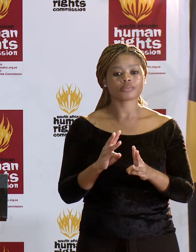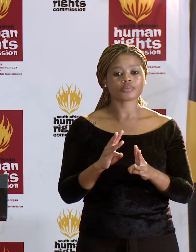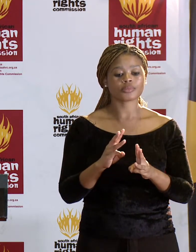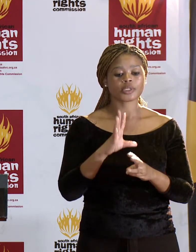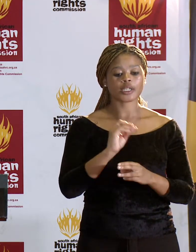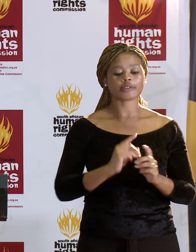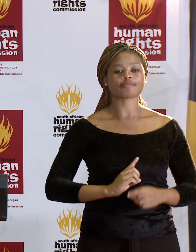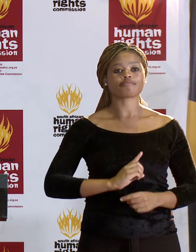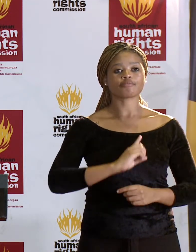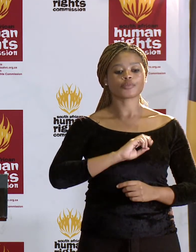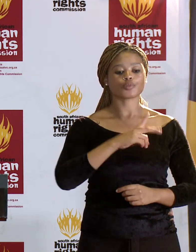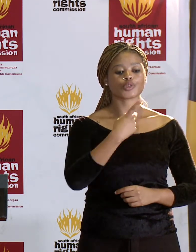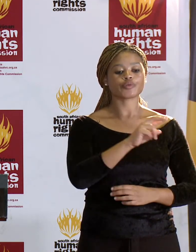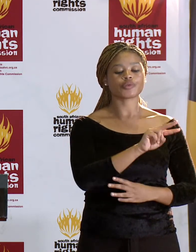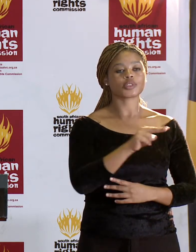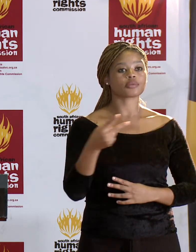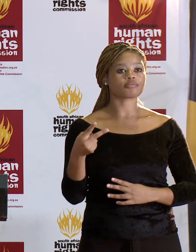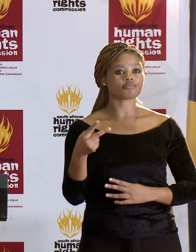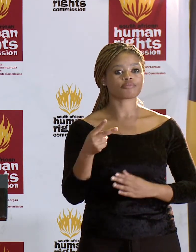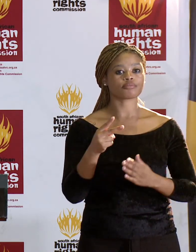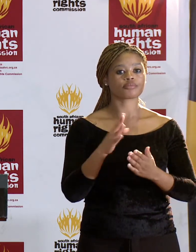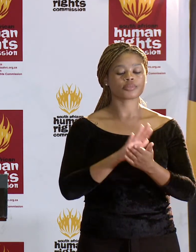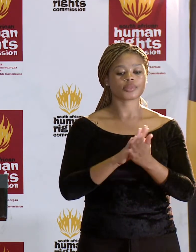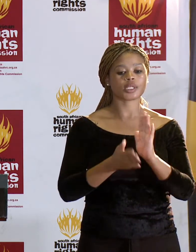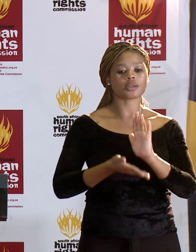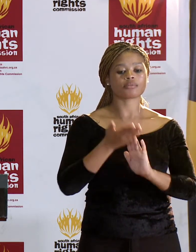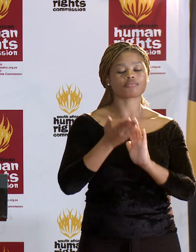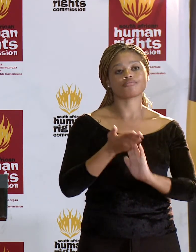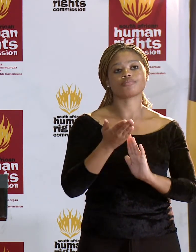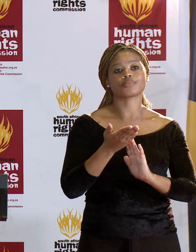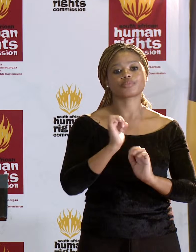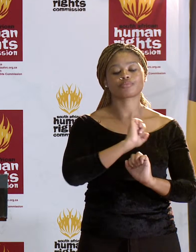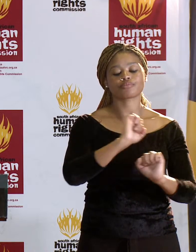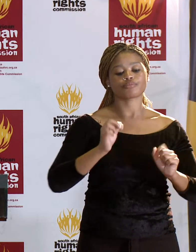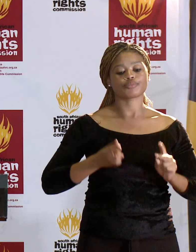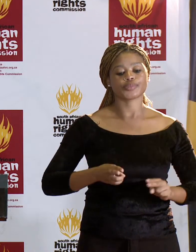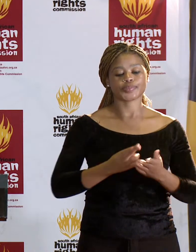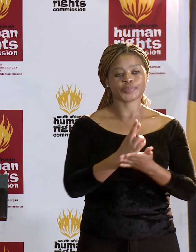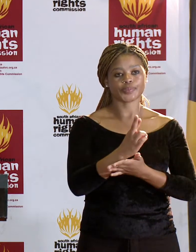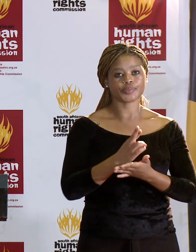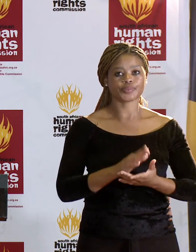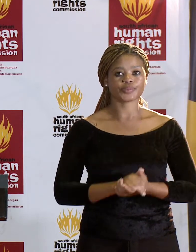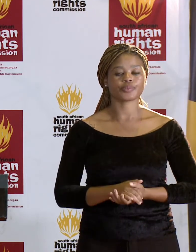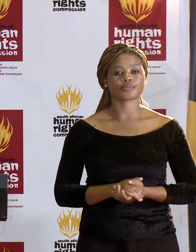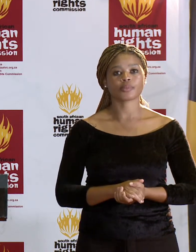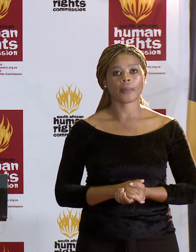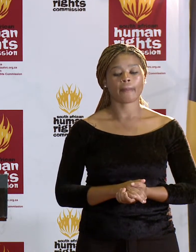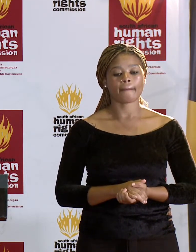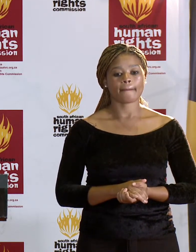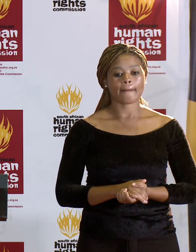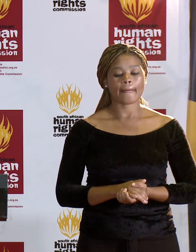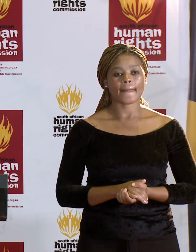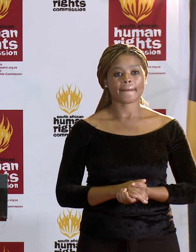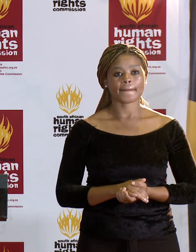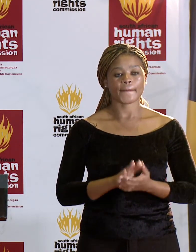the dignity of others and upholds their human rights. I also acknowledge